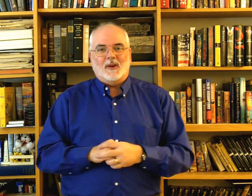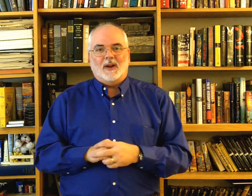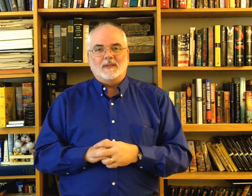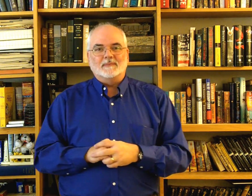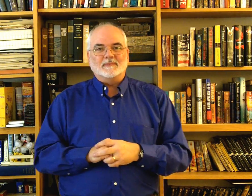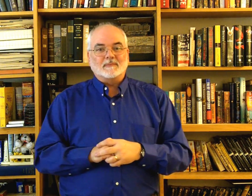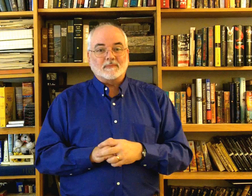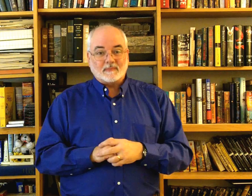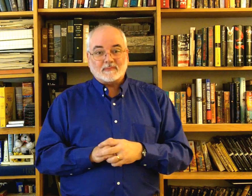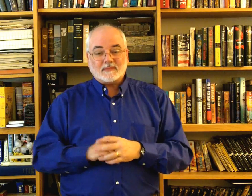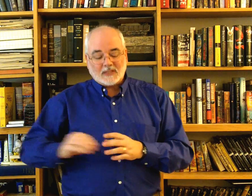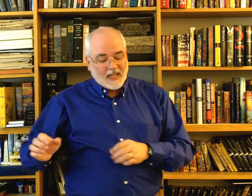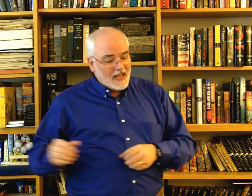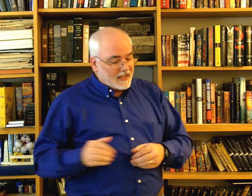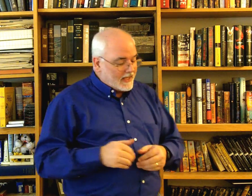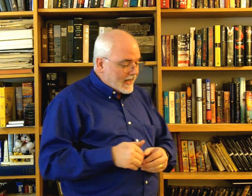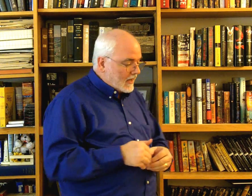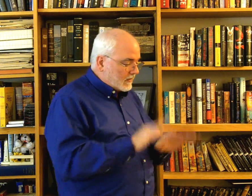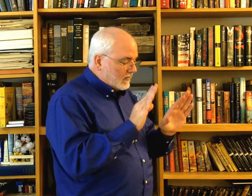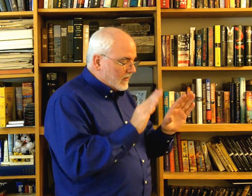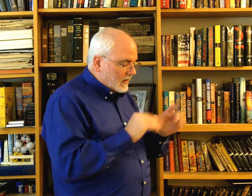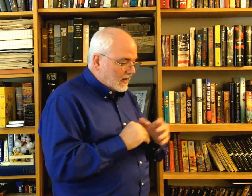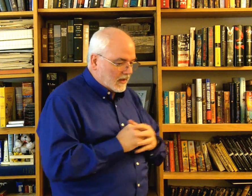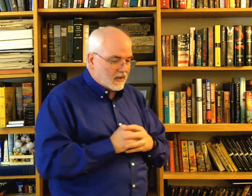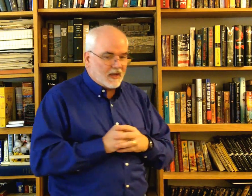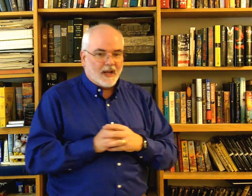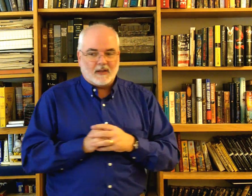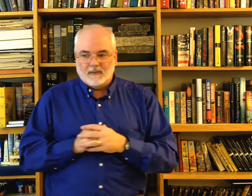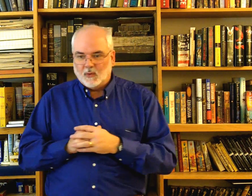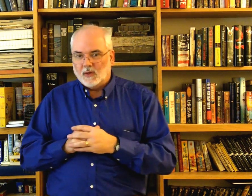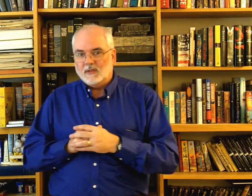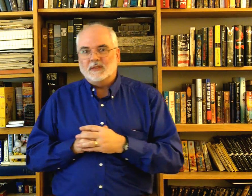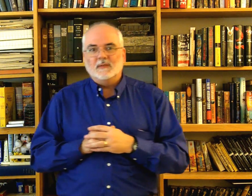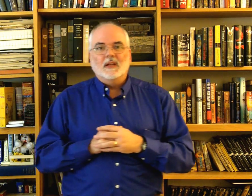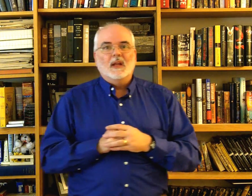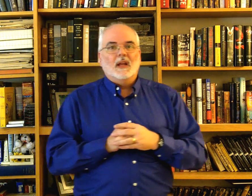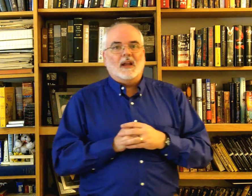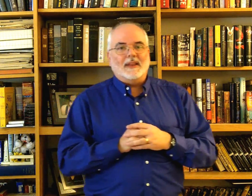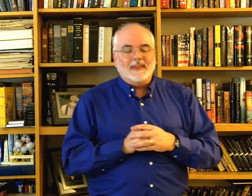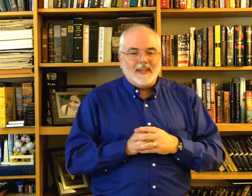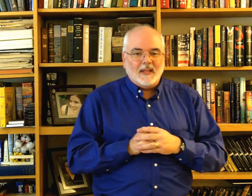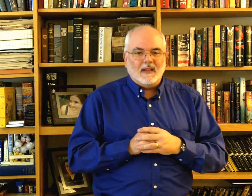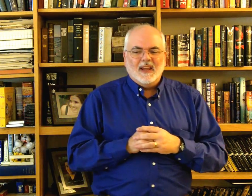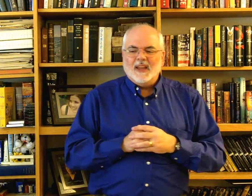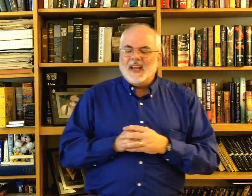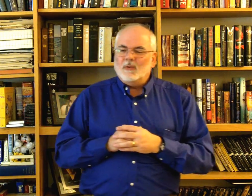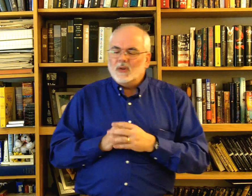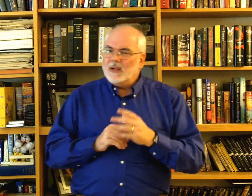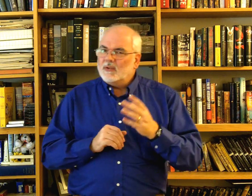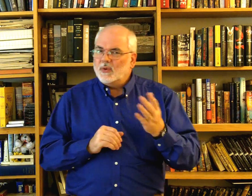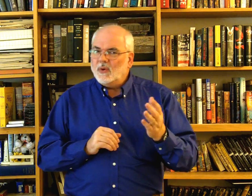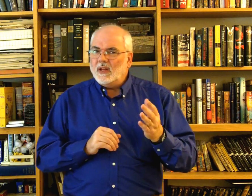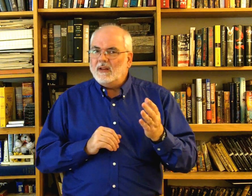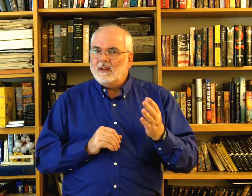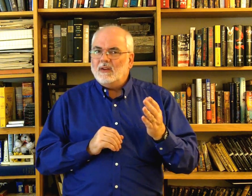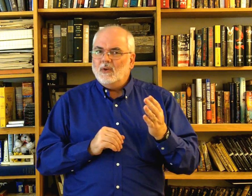right. Kick out the little connective words like the. And truly, you could